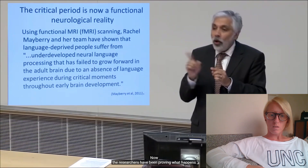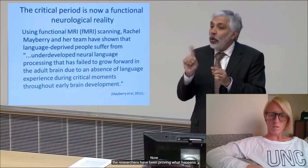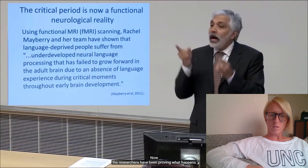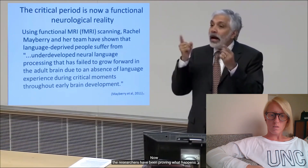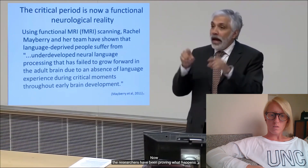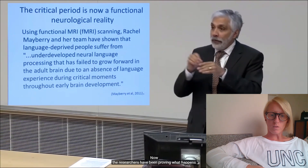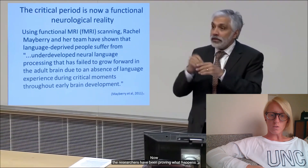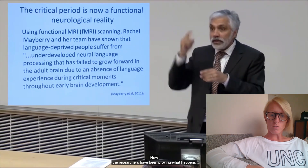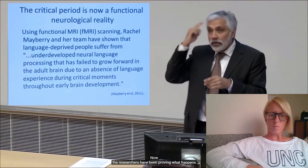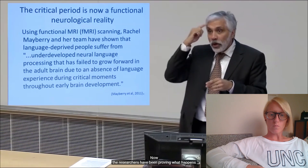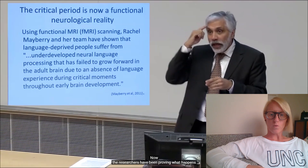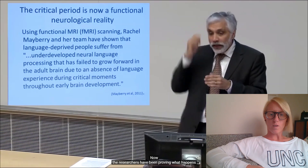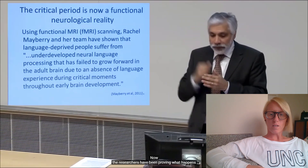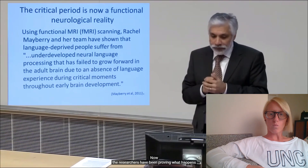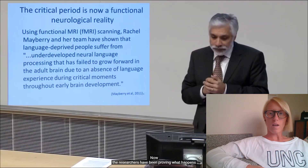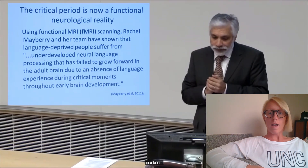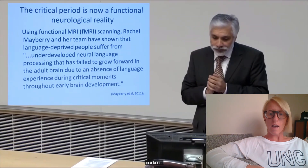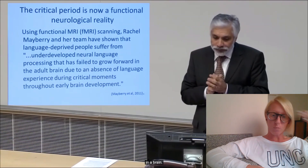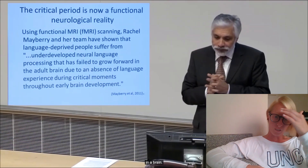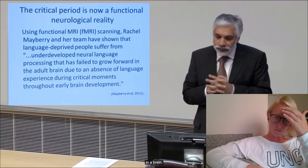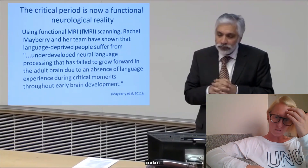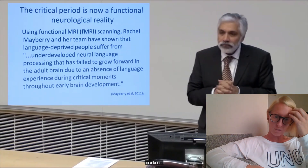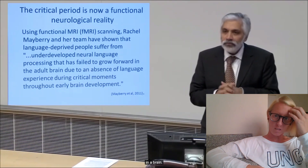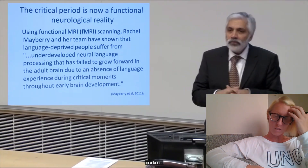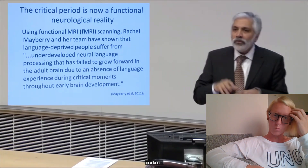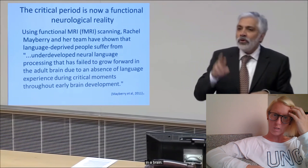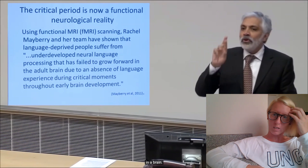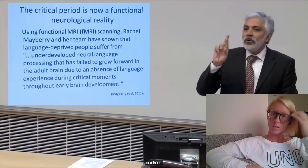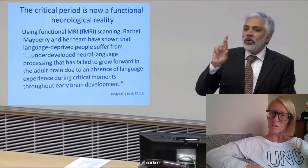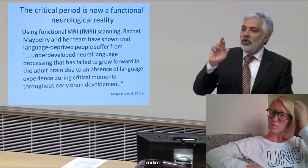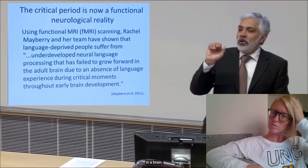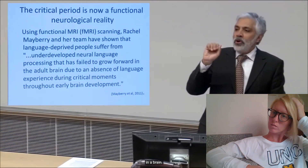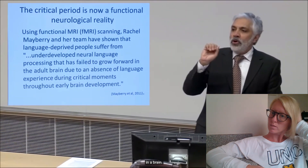proving what happens in the brain.